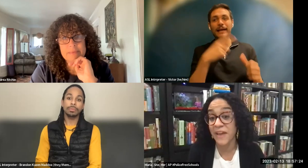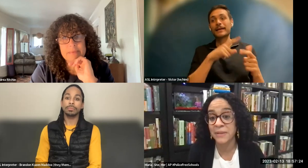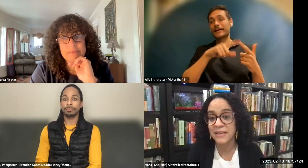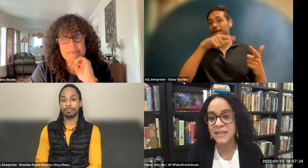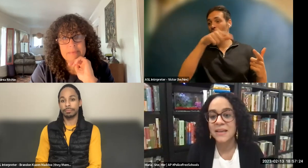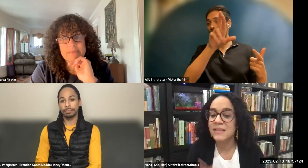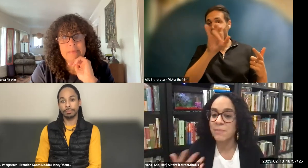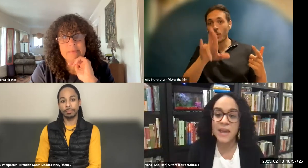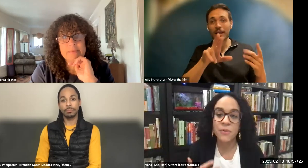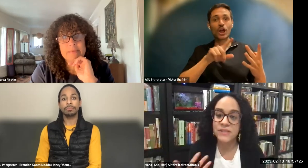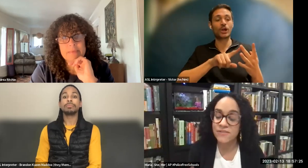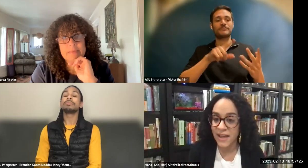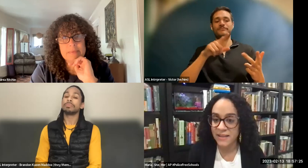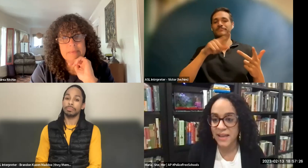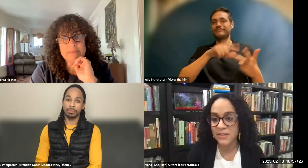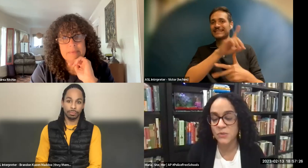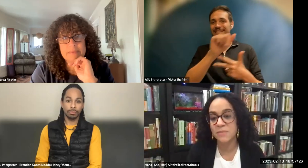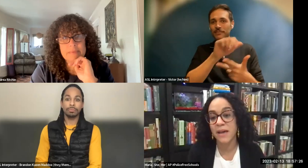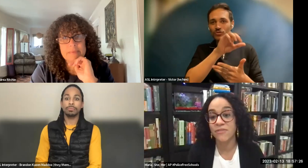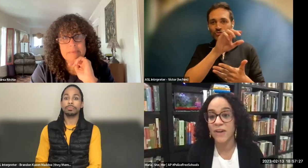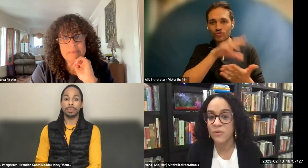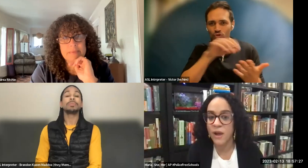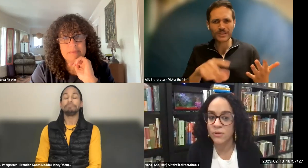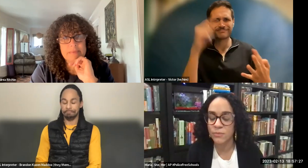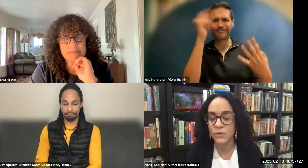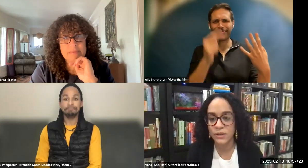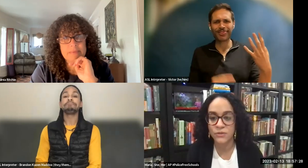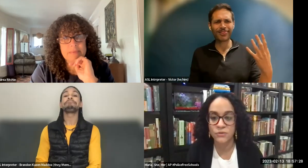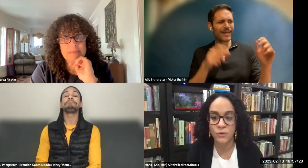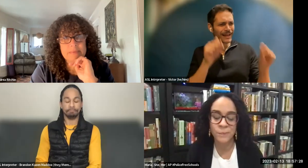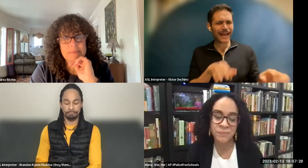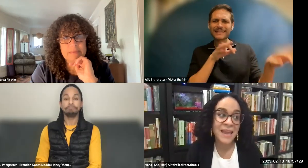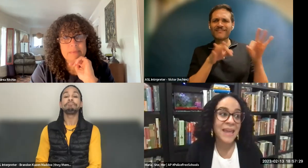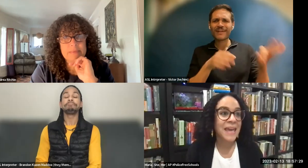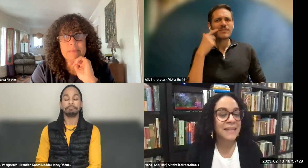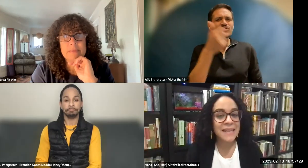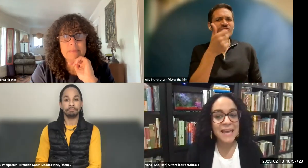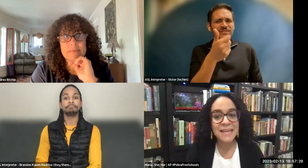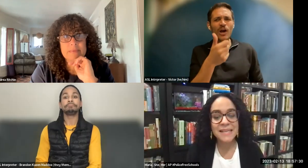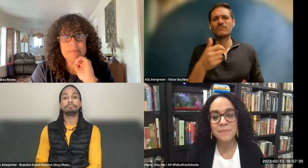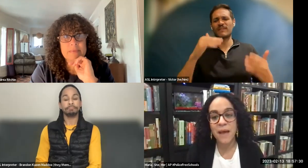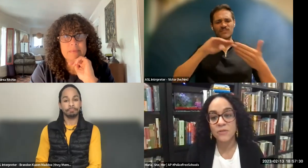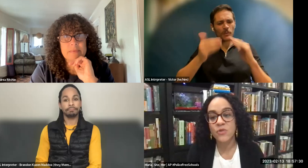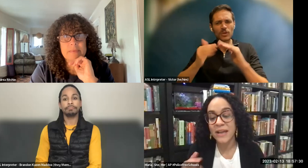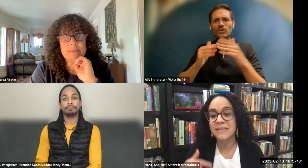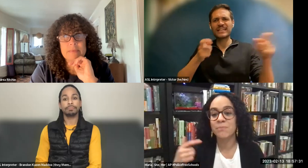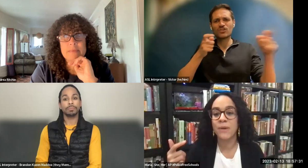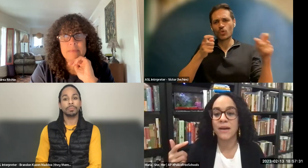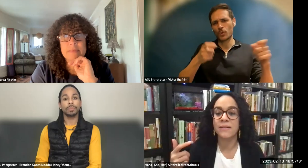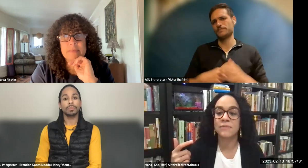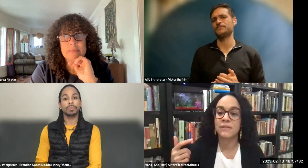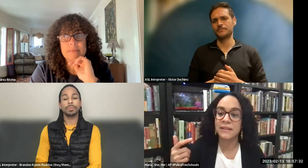and their families, to be able to define that. So it's about a fight around community control. And again, it's about trying